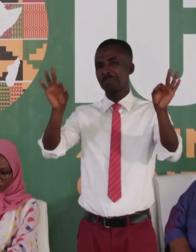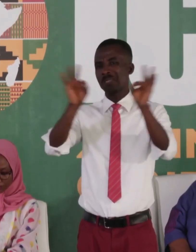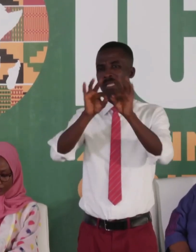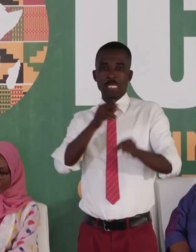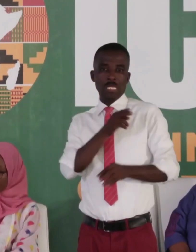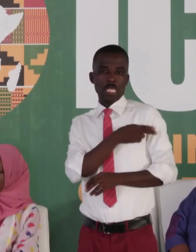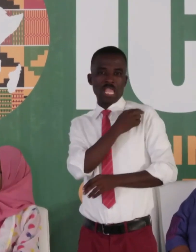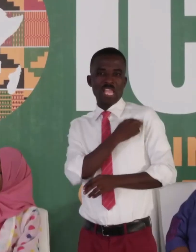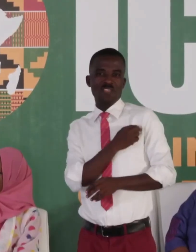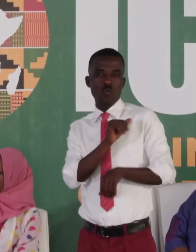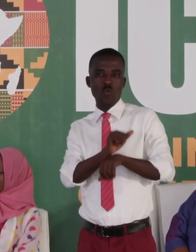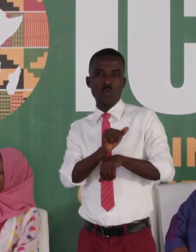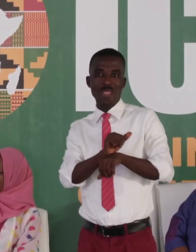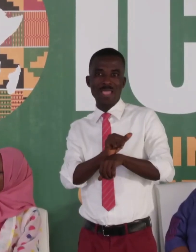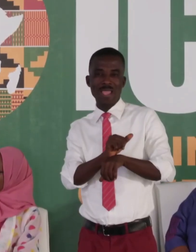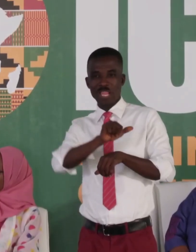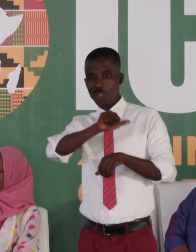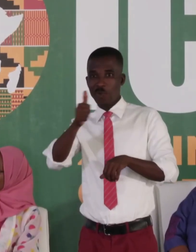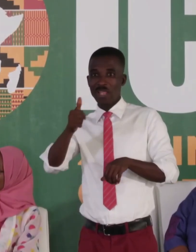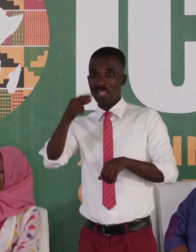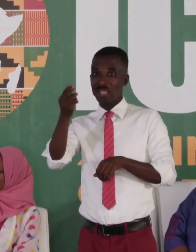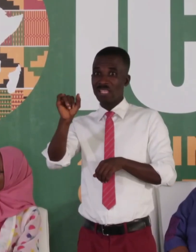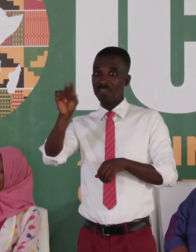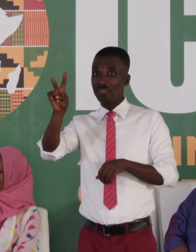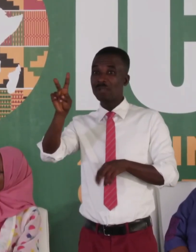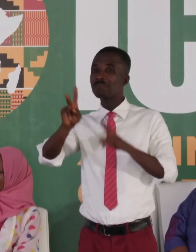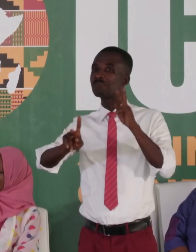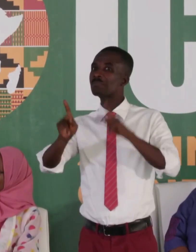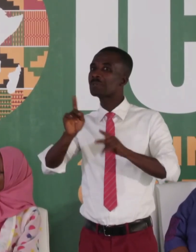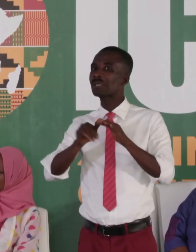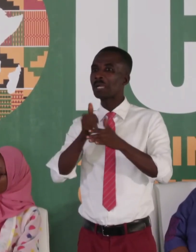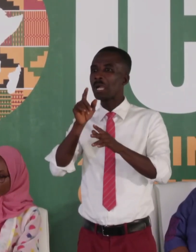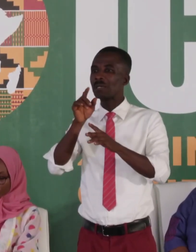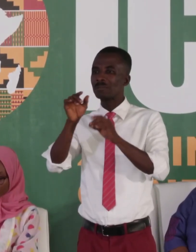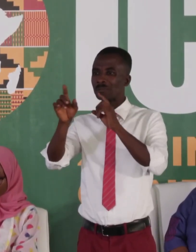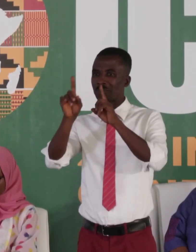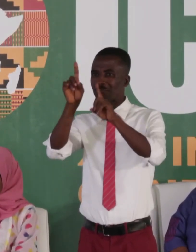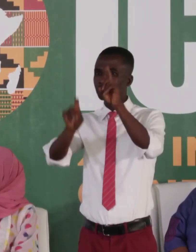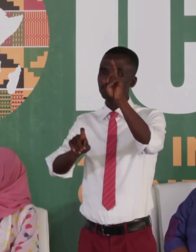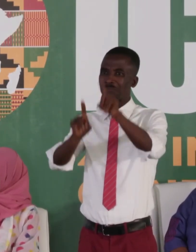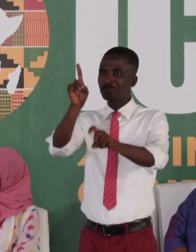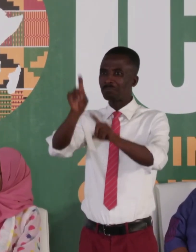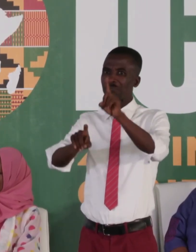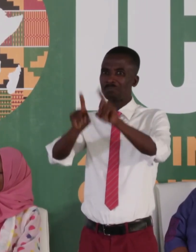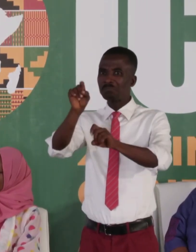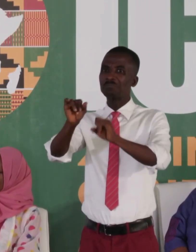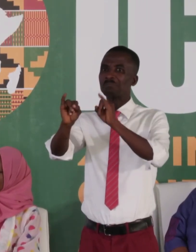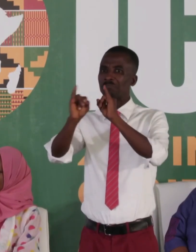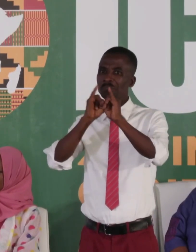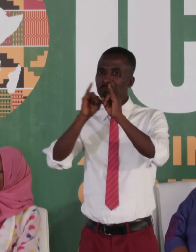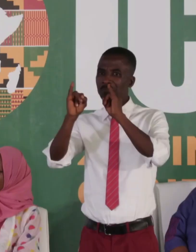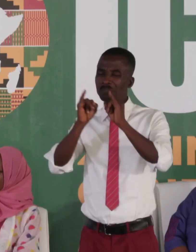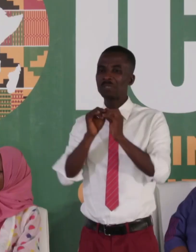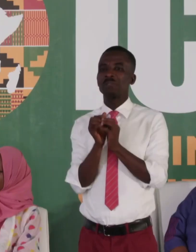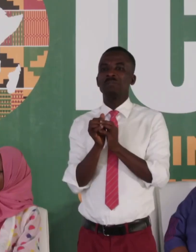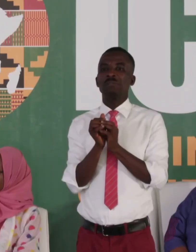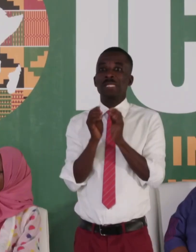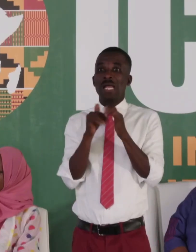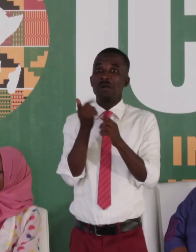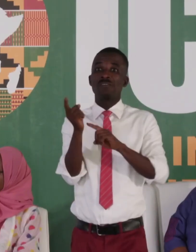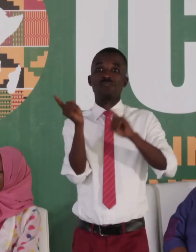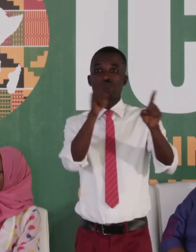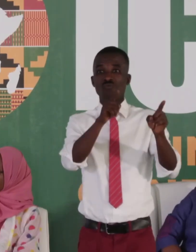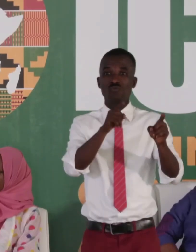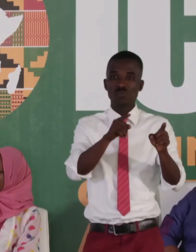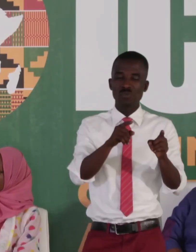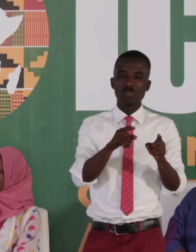and persons living with HIV. We did ask them about attendance, facility operations, how